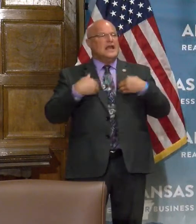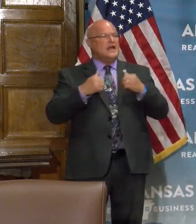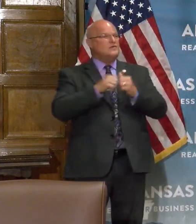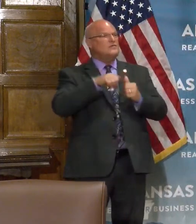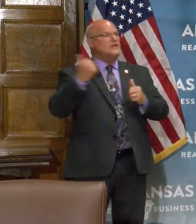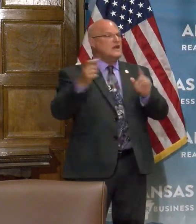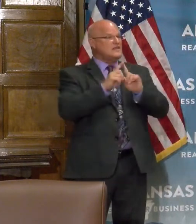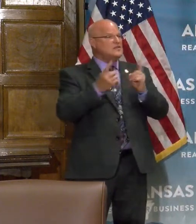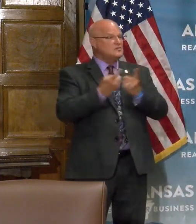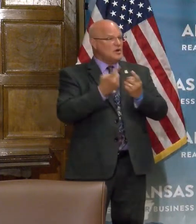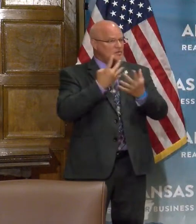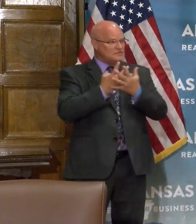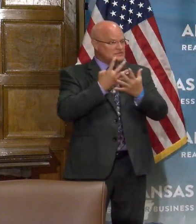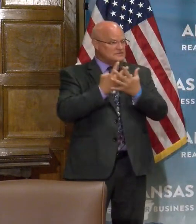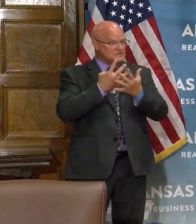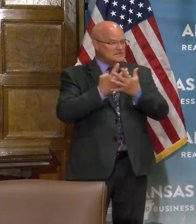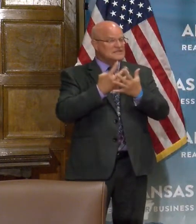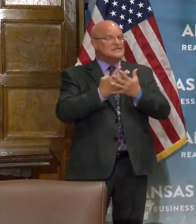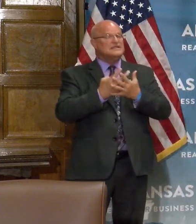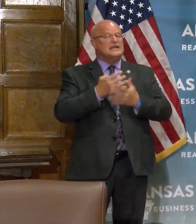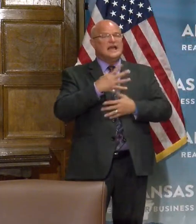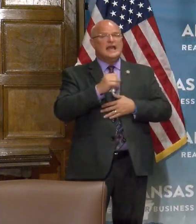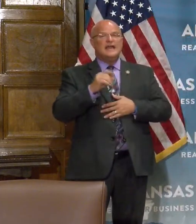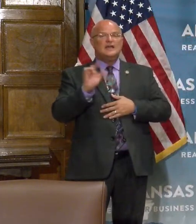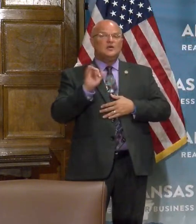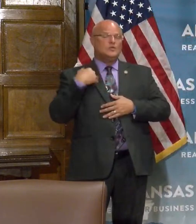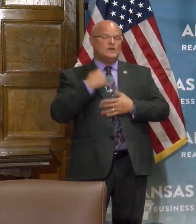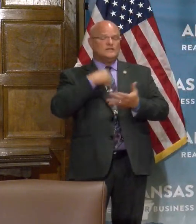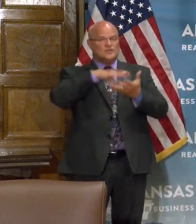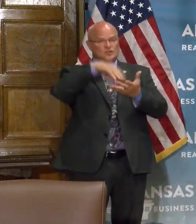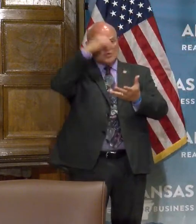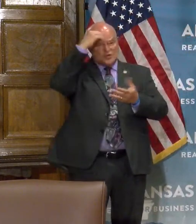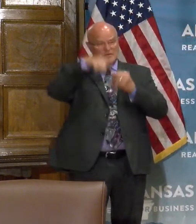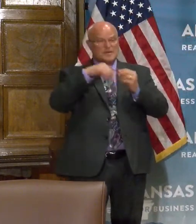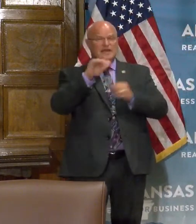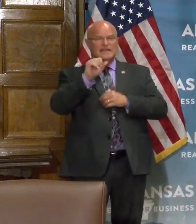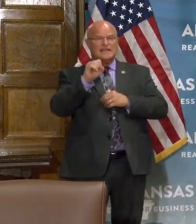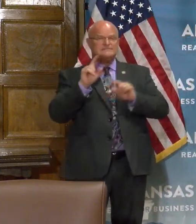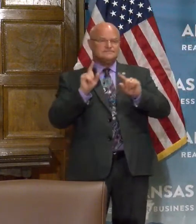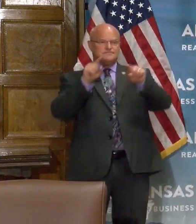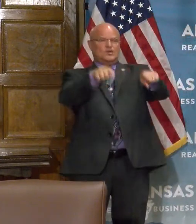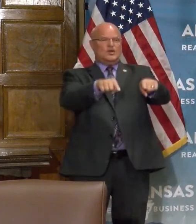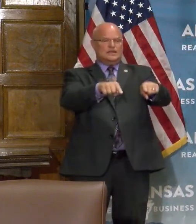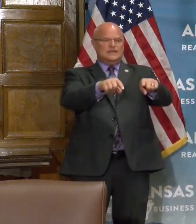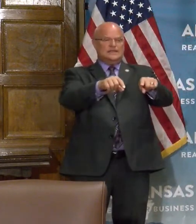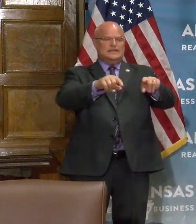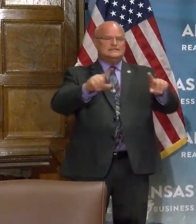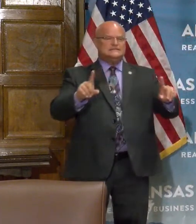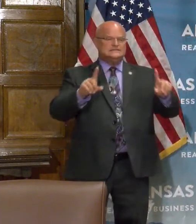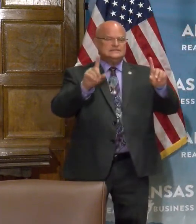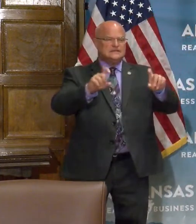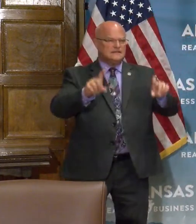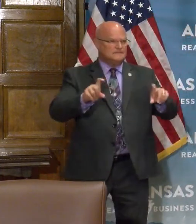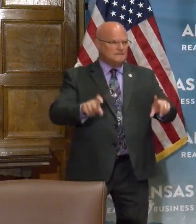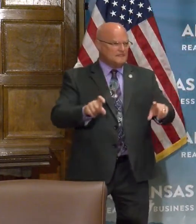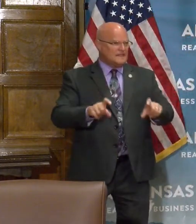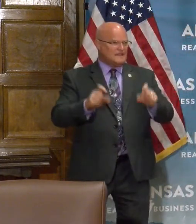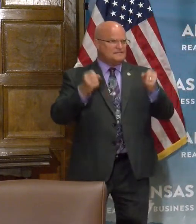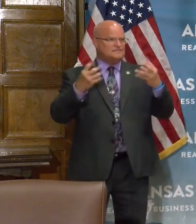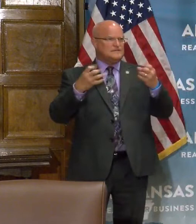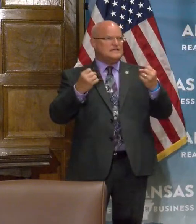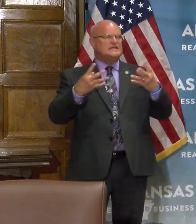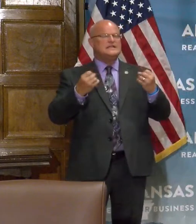the other Department of Corrections facilities. As soon as we've learned about cases, we've gone in and